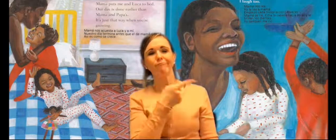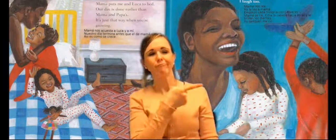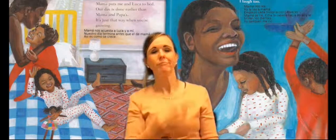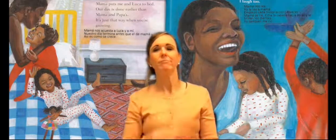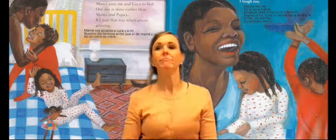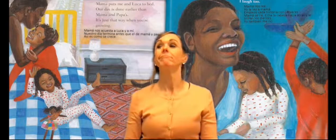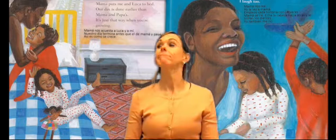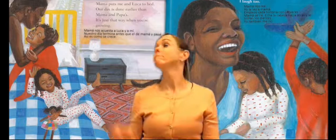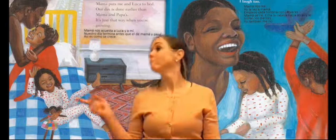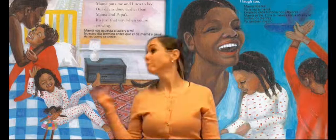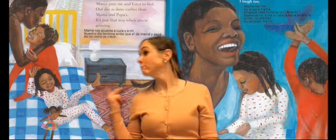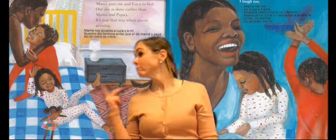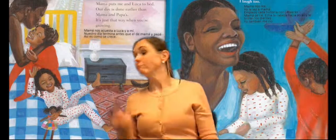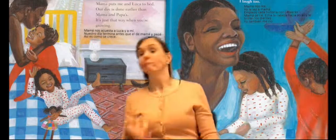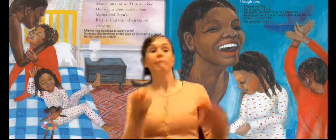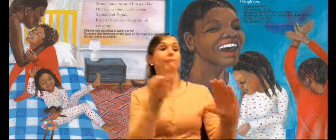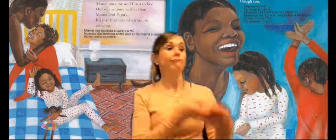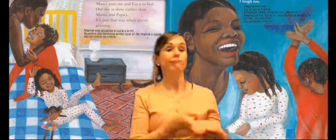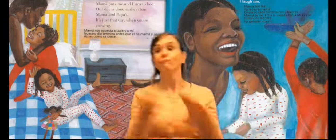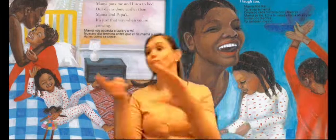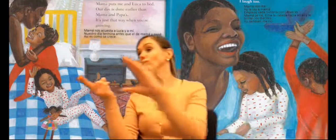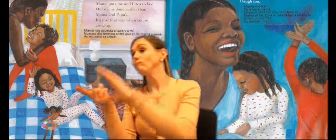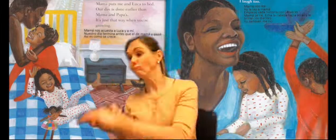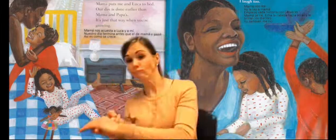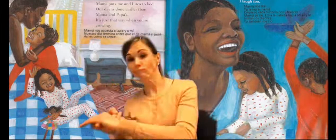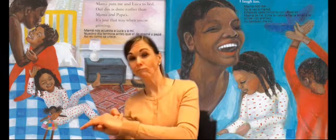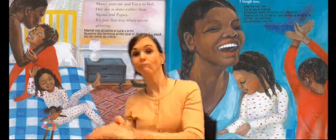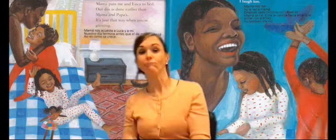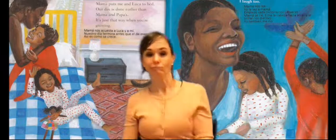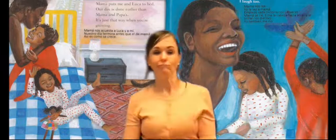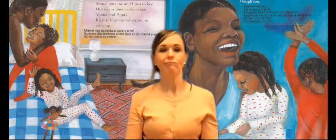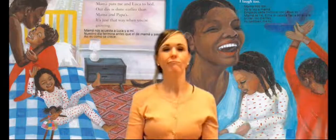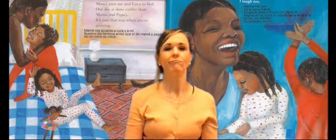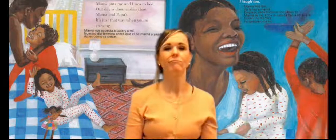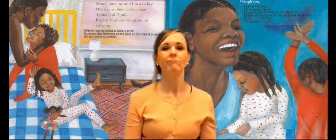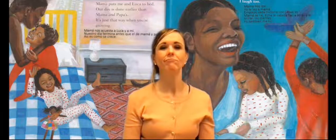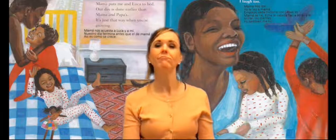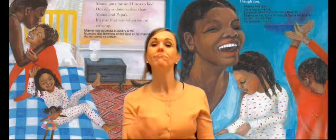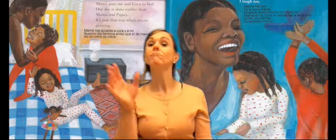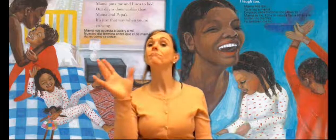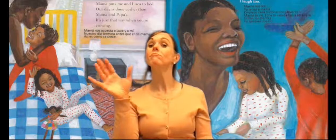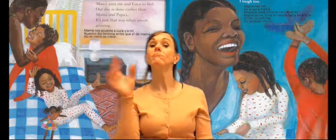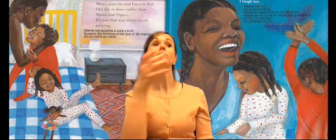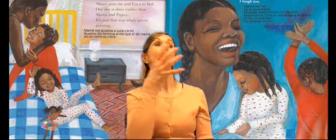Dad. They go to bed later. So the two of us get into bed,